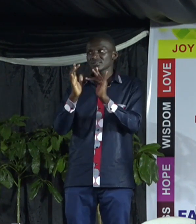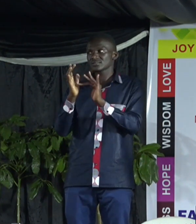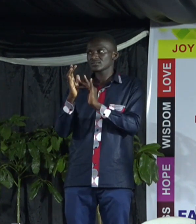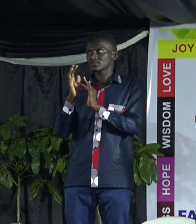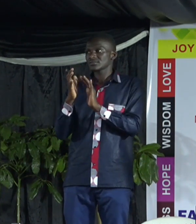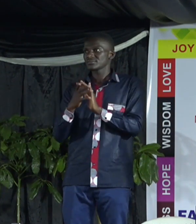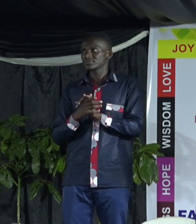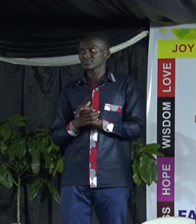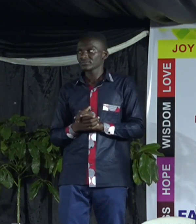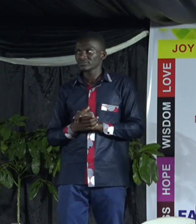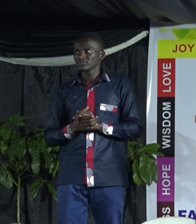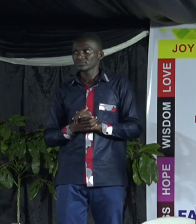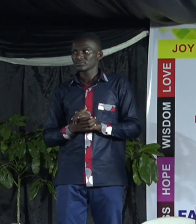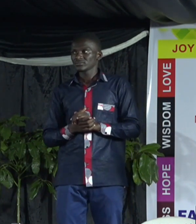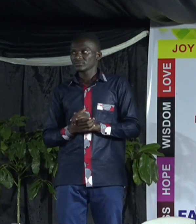Jesus.